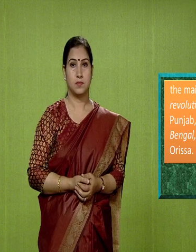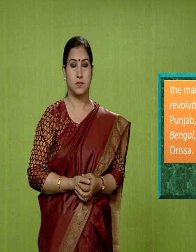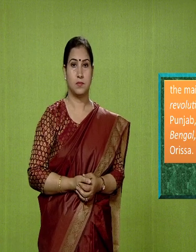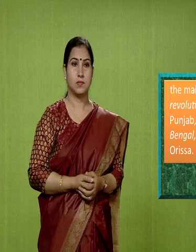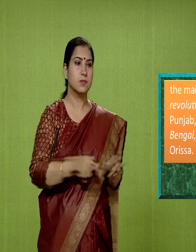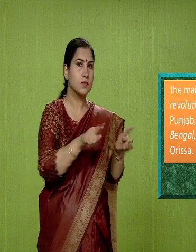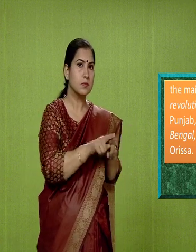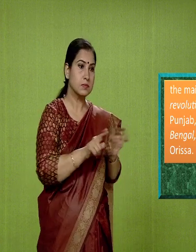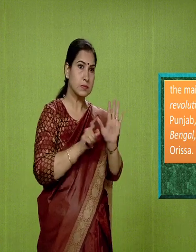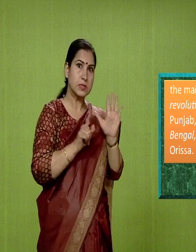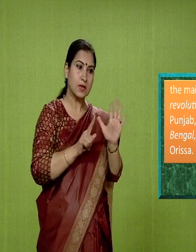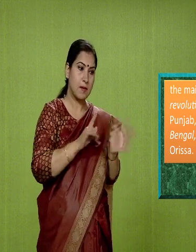at these six places.